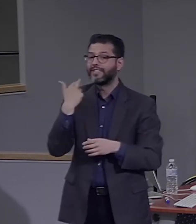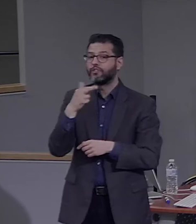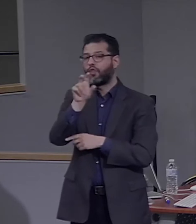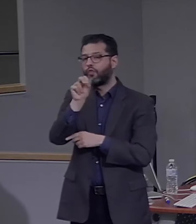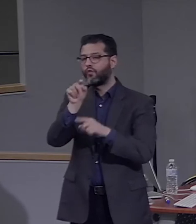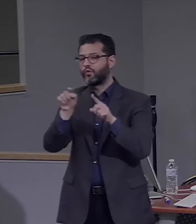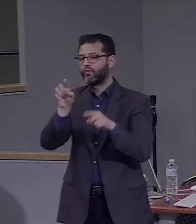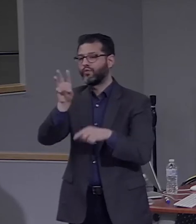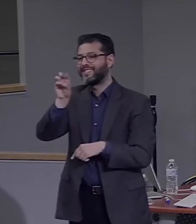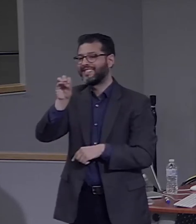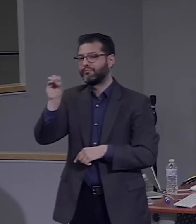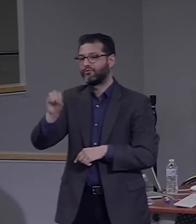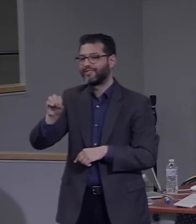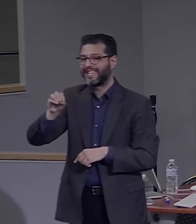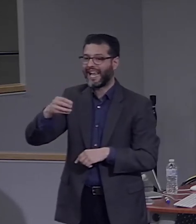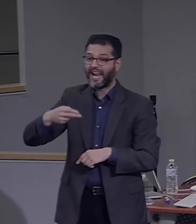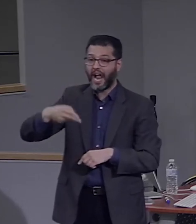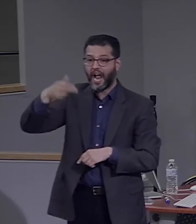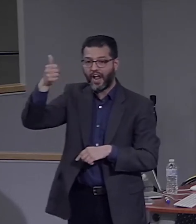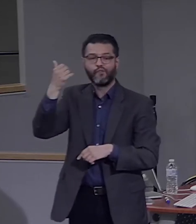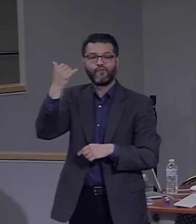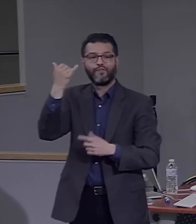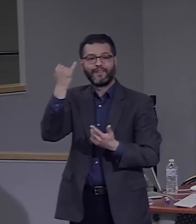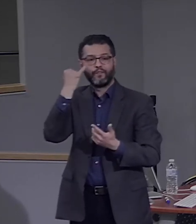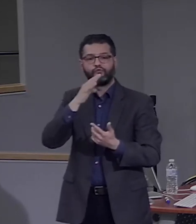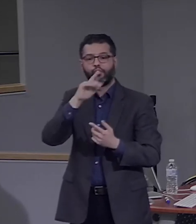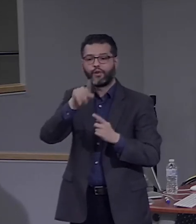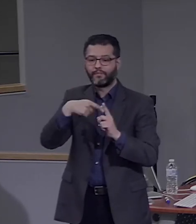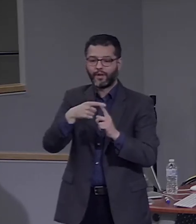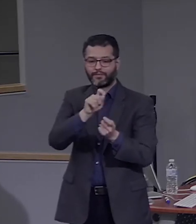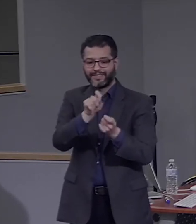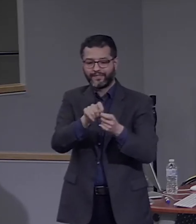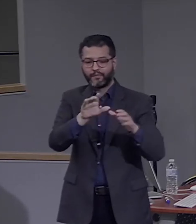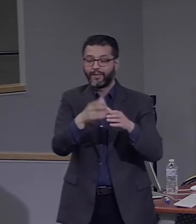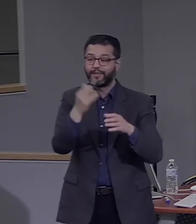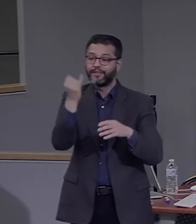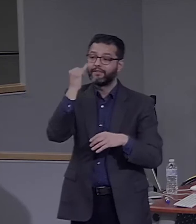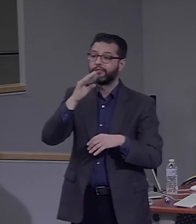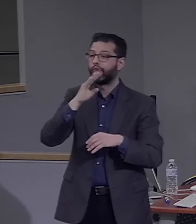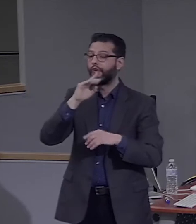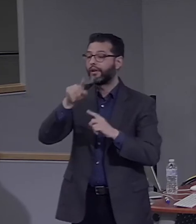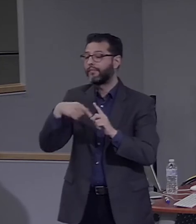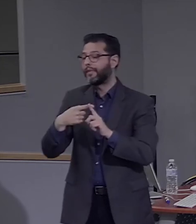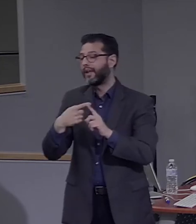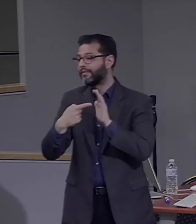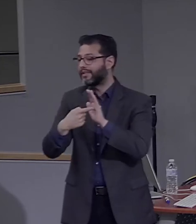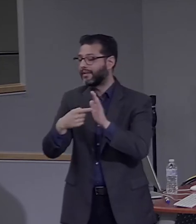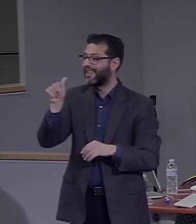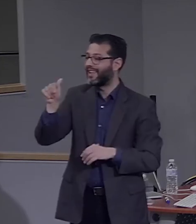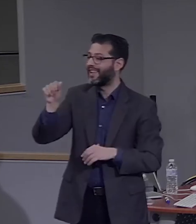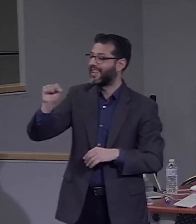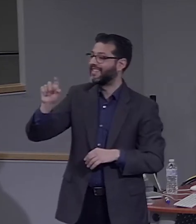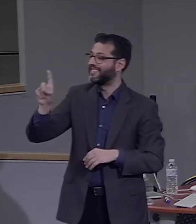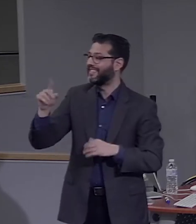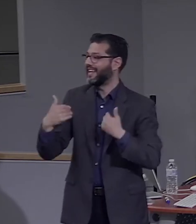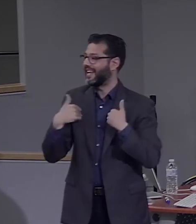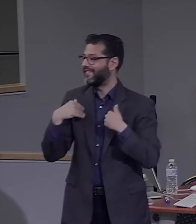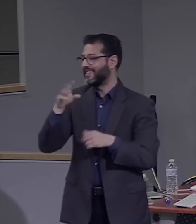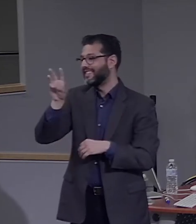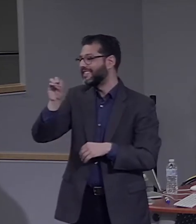depending on which population you're talking about if you're talking about ASD for instance there's a 60 percent